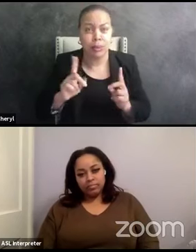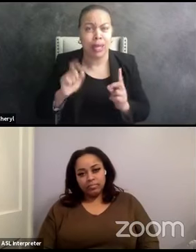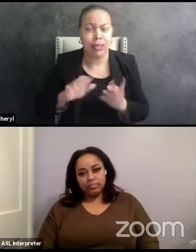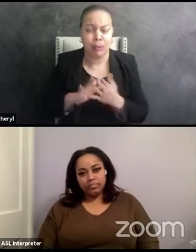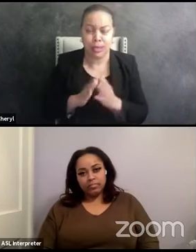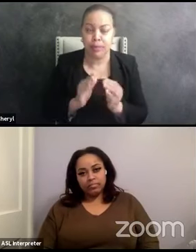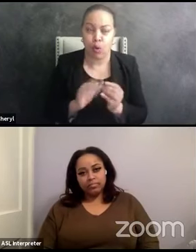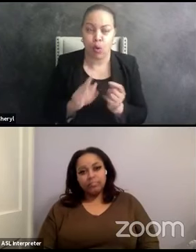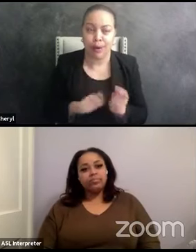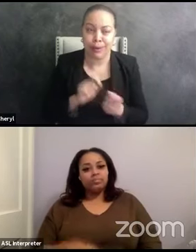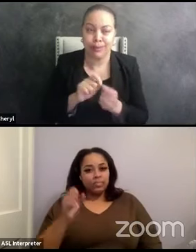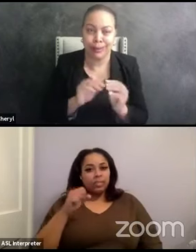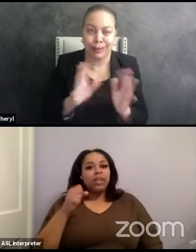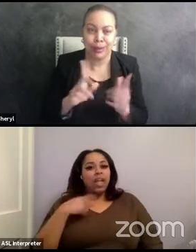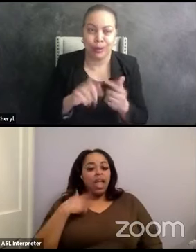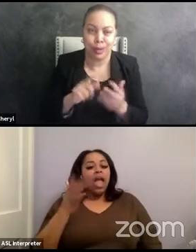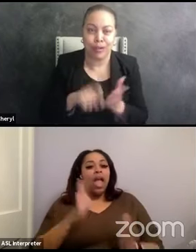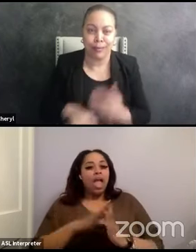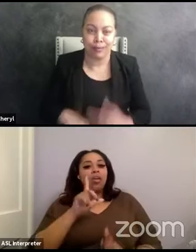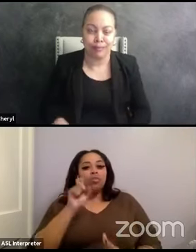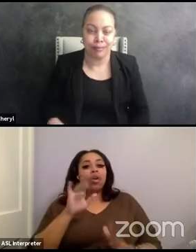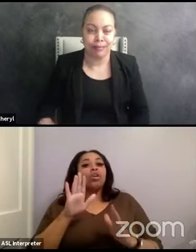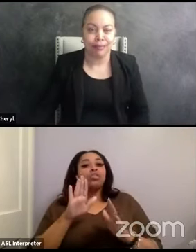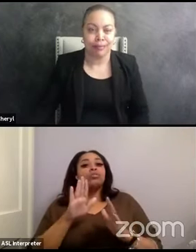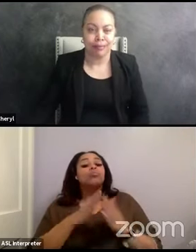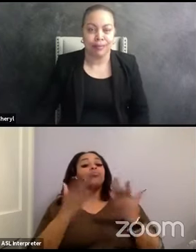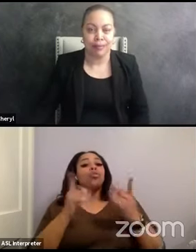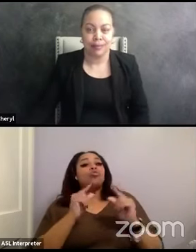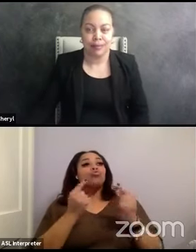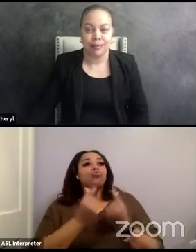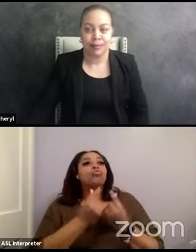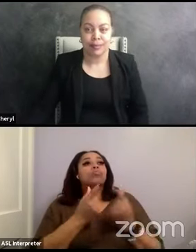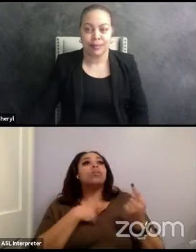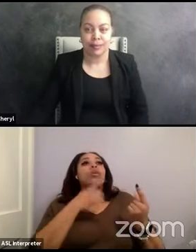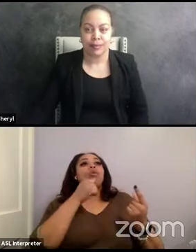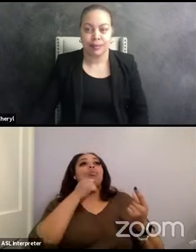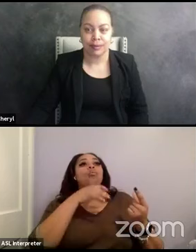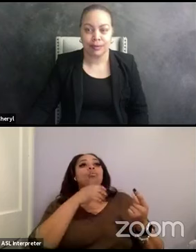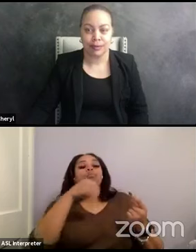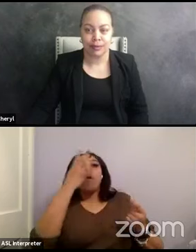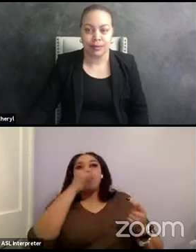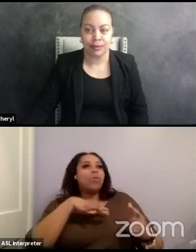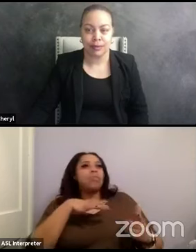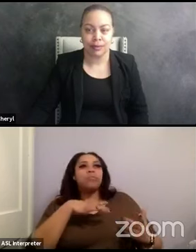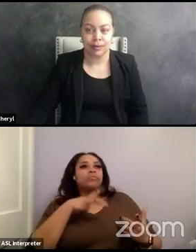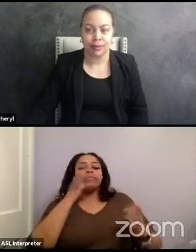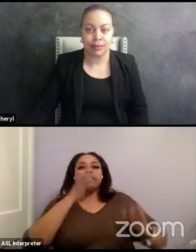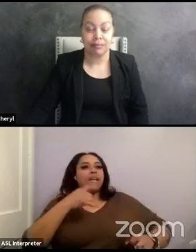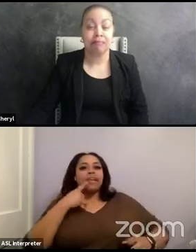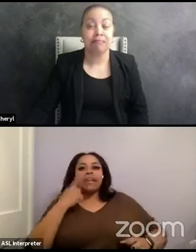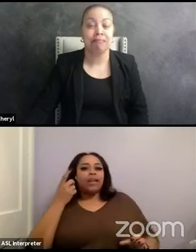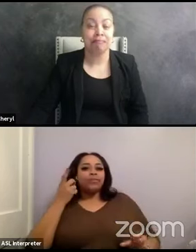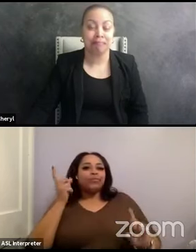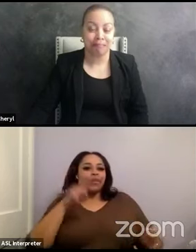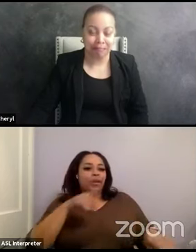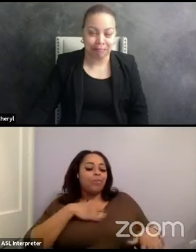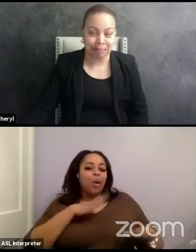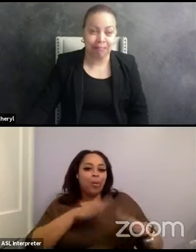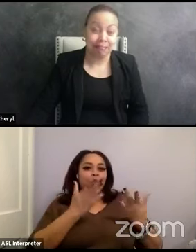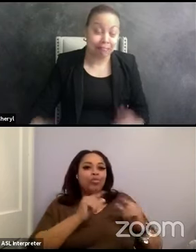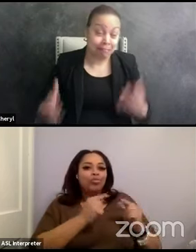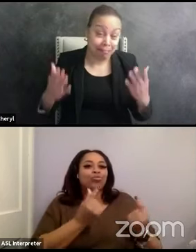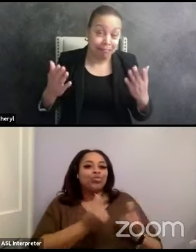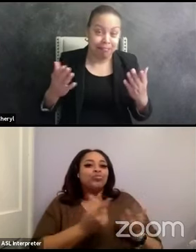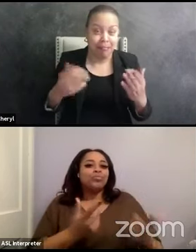And I Um, asked I asked that question in the book group, and I think that yeah, the white women decided that they were no longer coming to my book group. yeah, yeah. And I